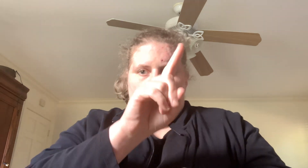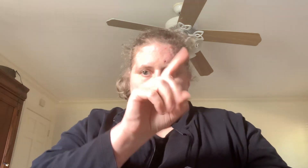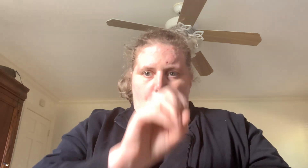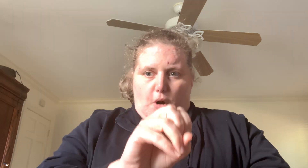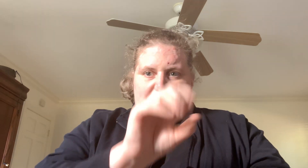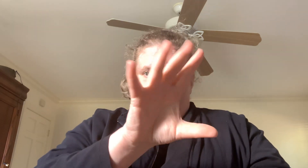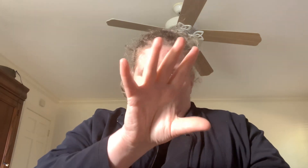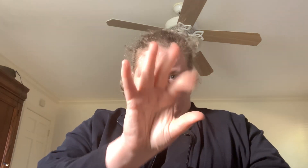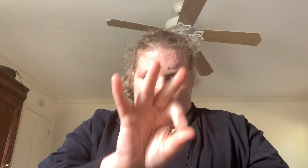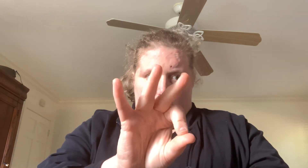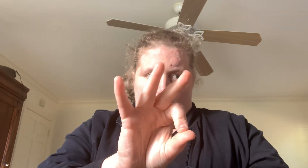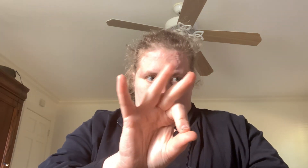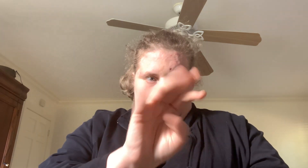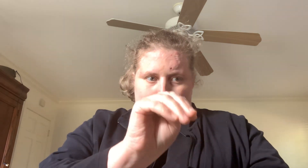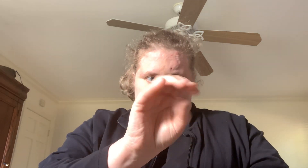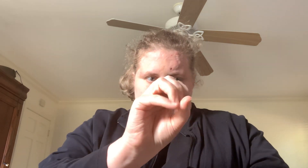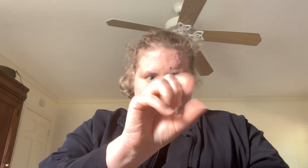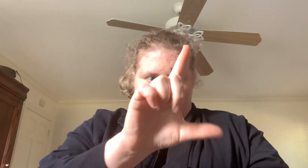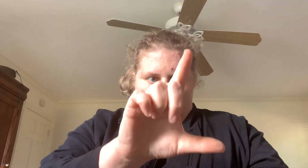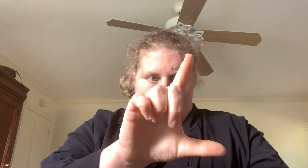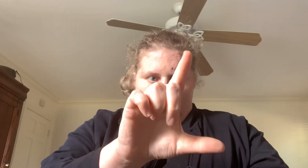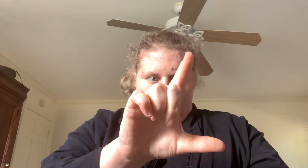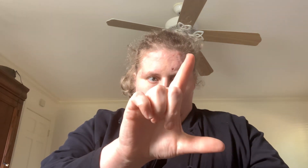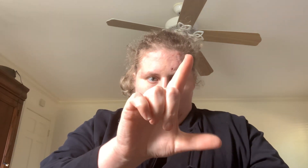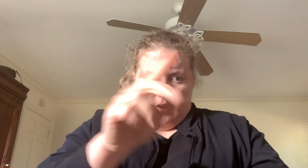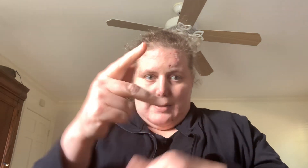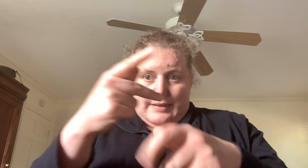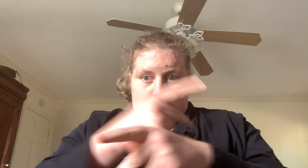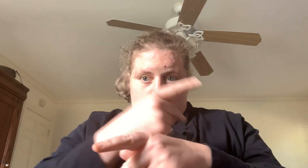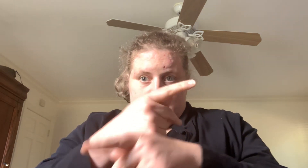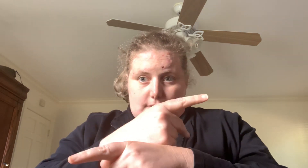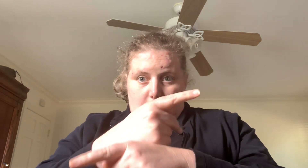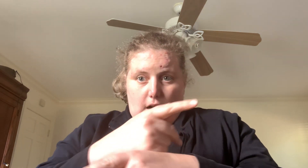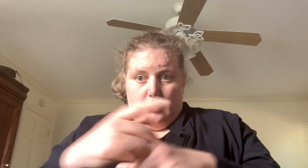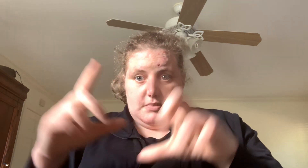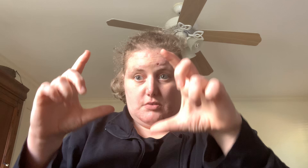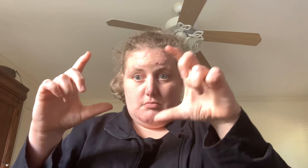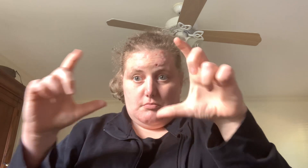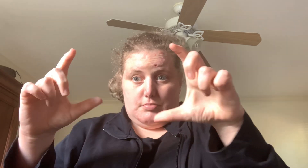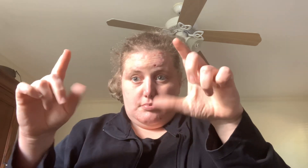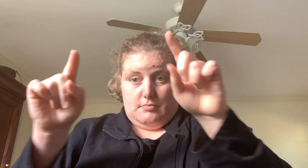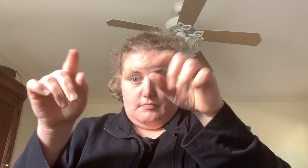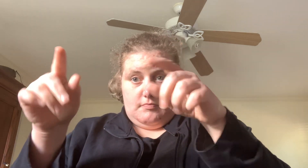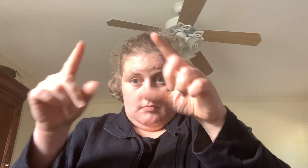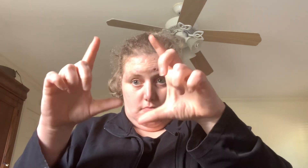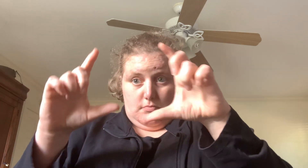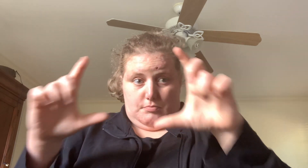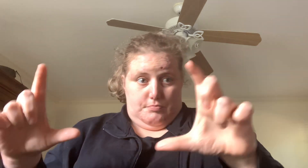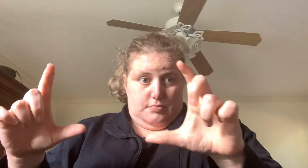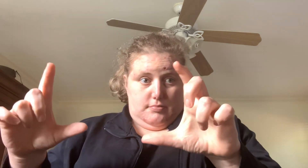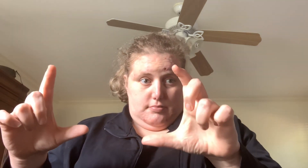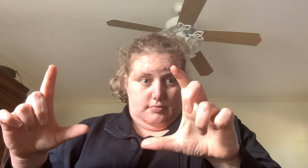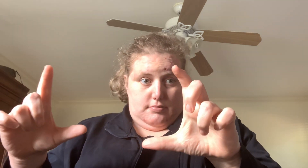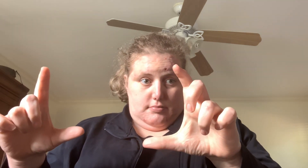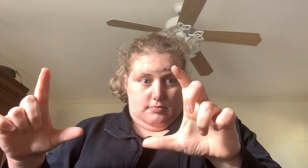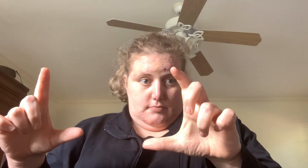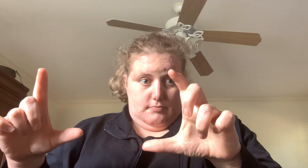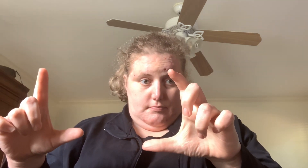1.59 moles of copper. We're going to multiply that times our ratio of